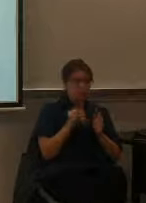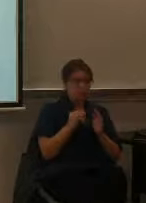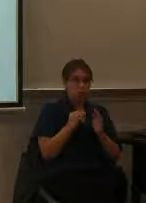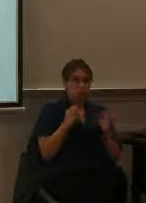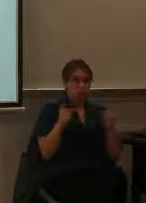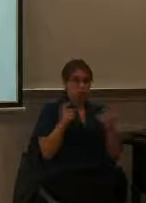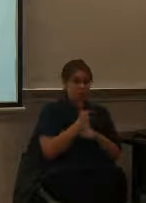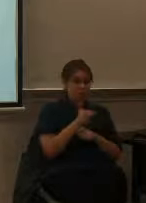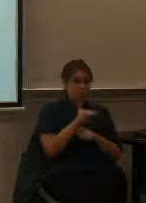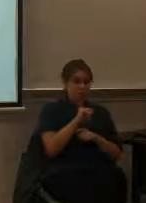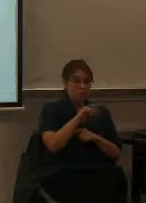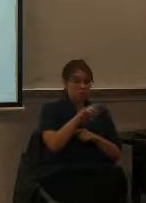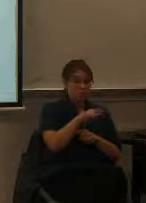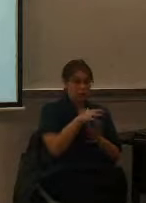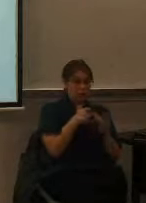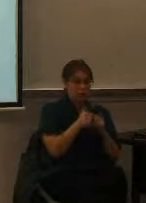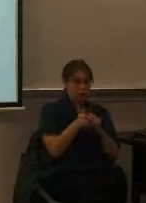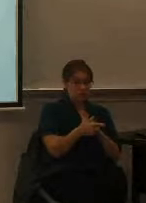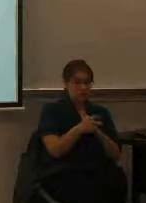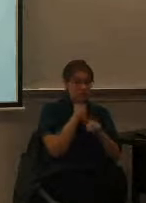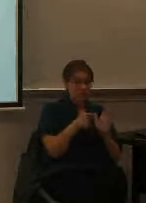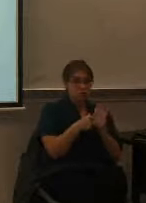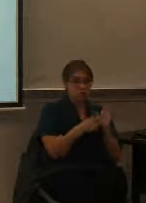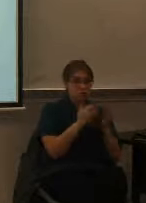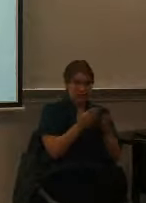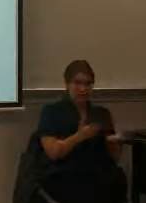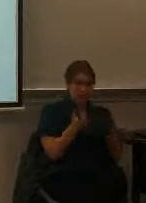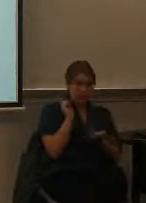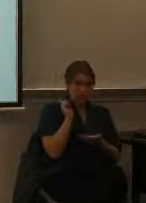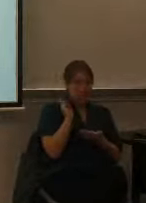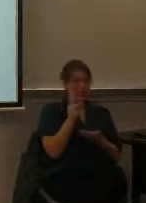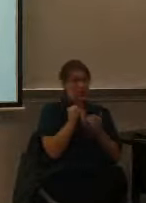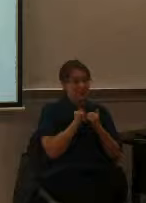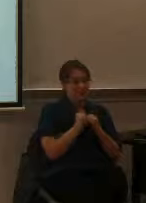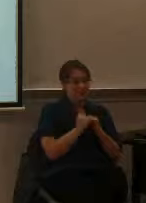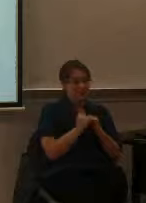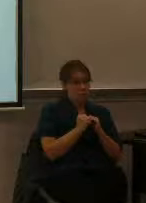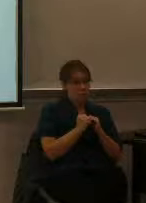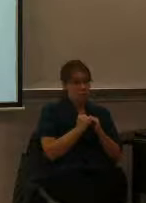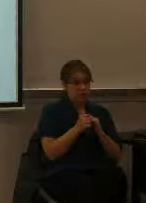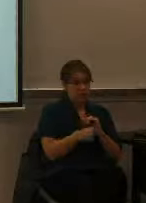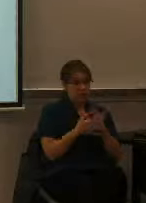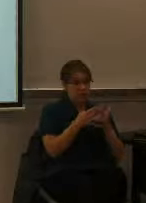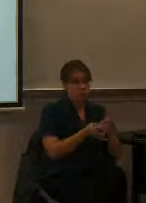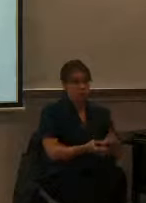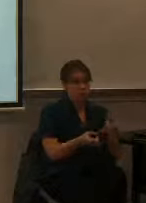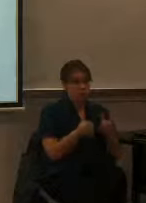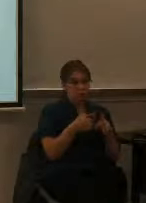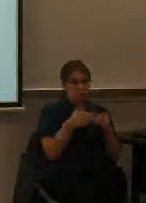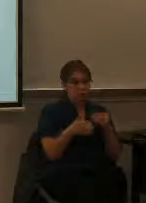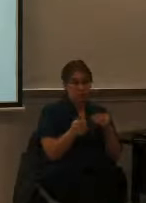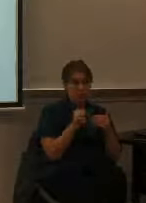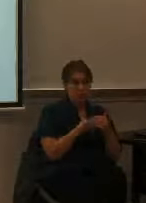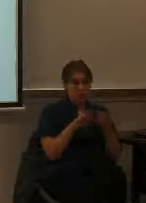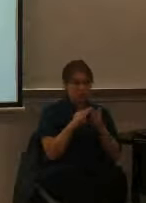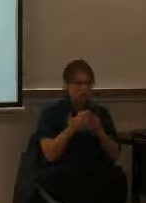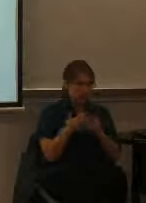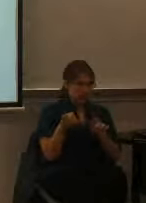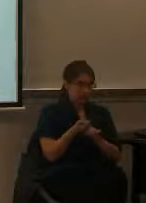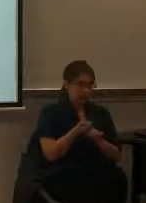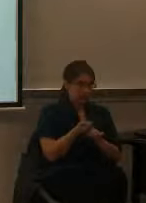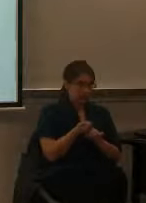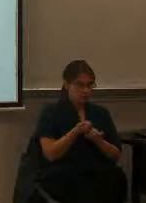microbial interactions with each other is exemplified here, and how it relates to the rest of the community that's eating